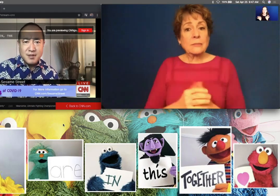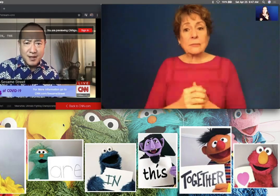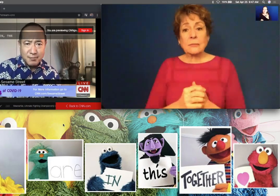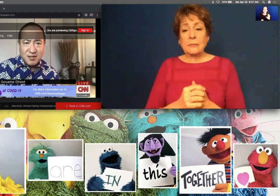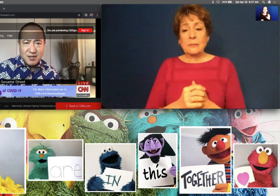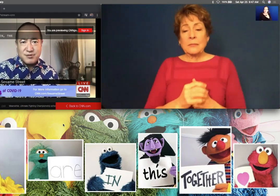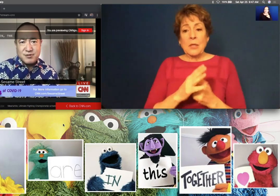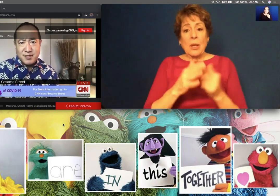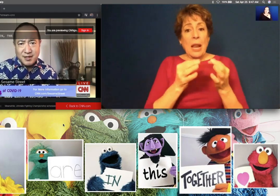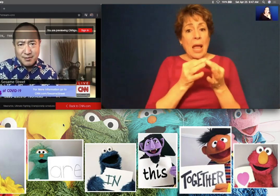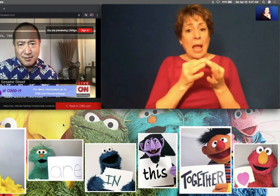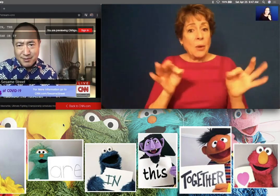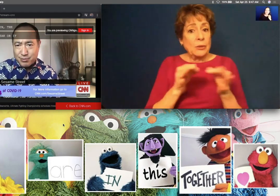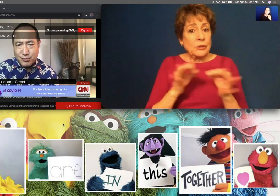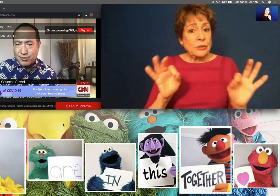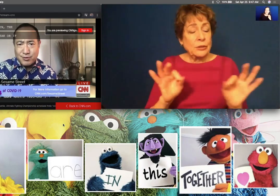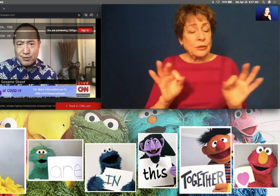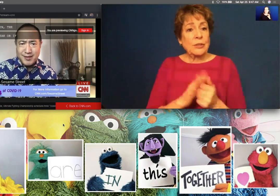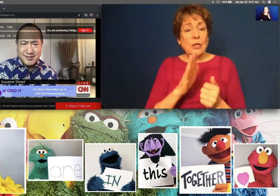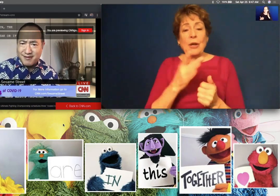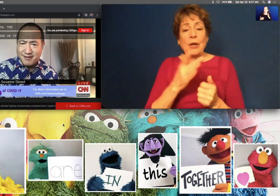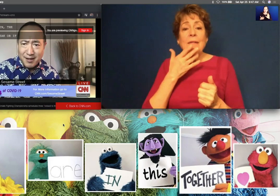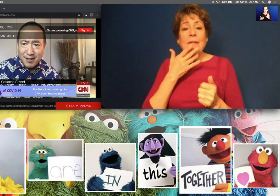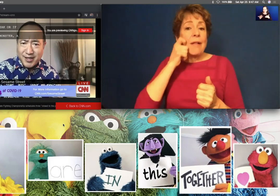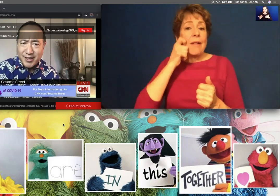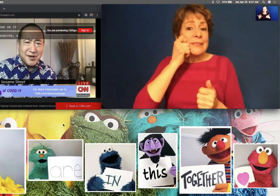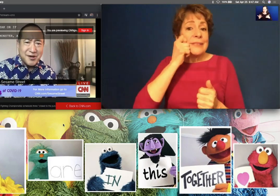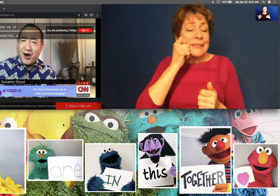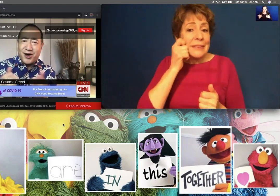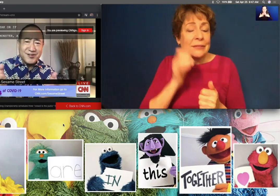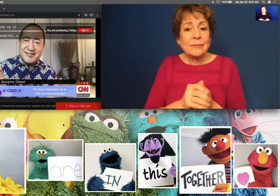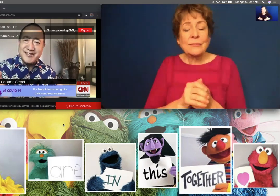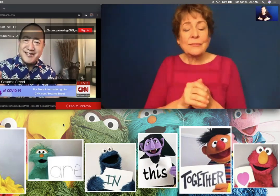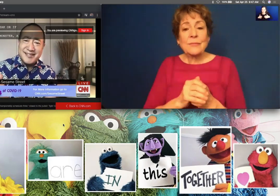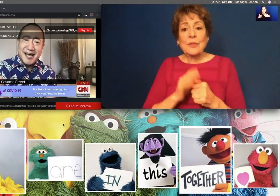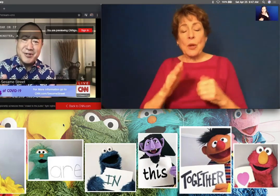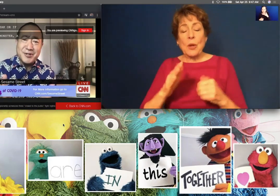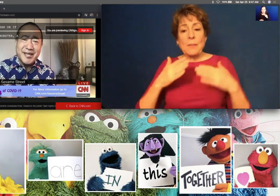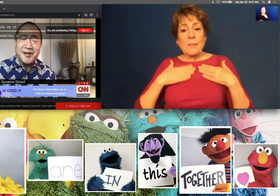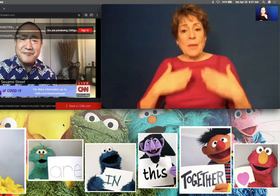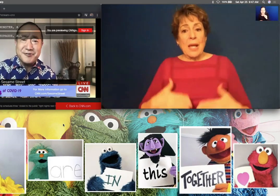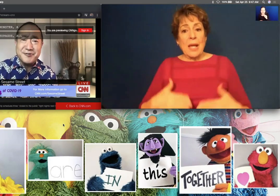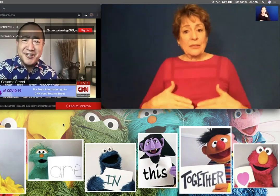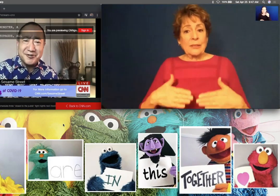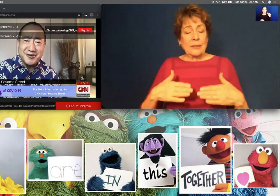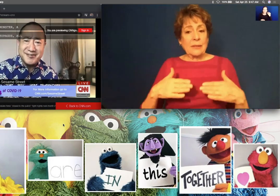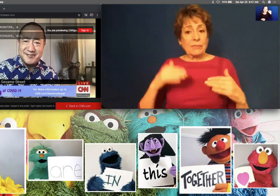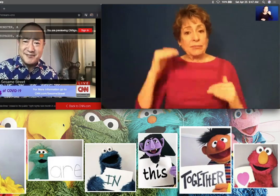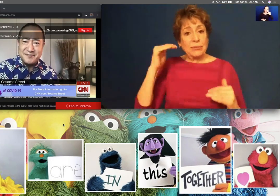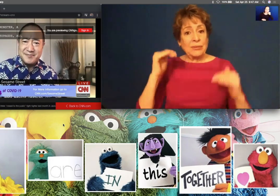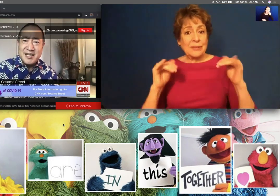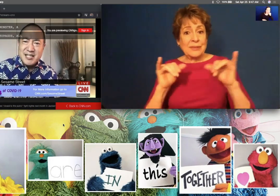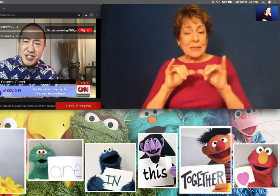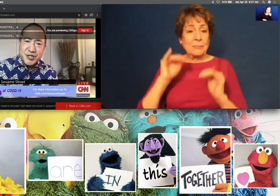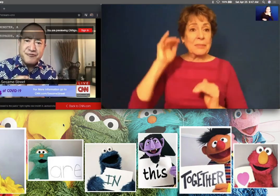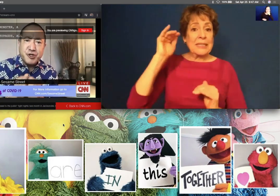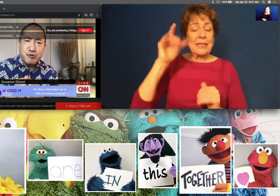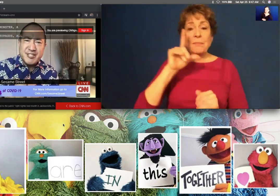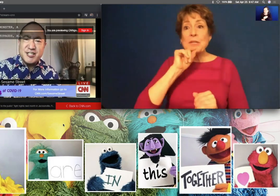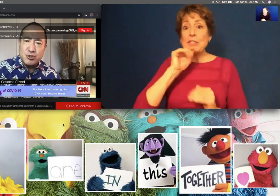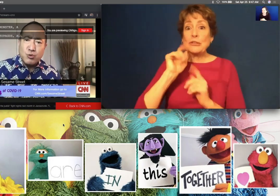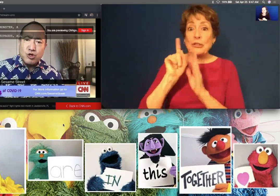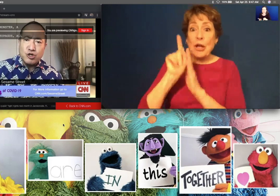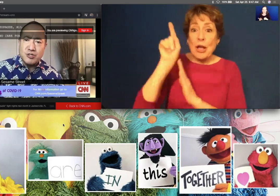look like, the color of your skin, the language that you speak, or if you are a person, a monster, a big bird, or